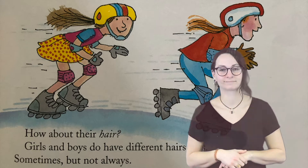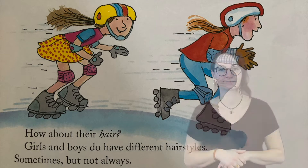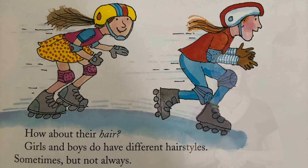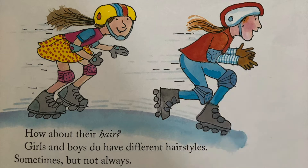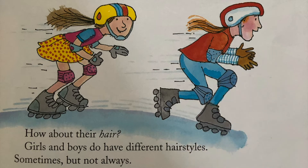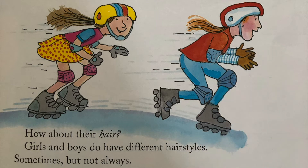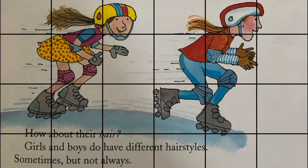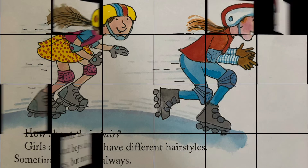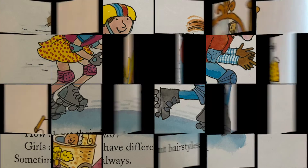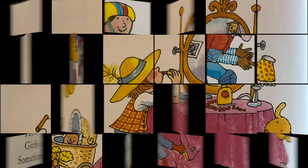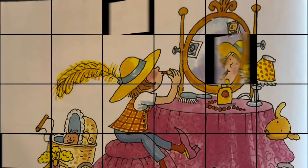always.